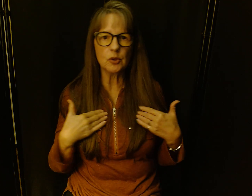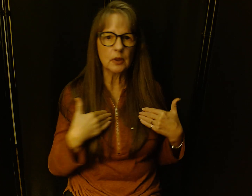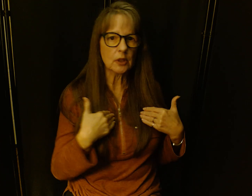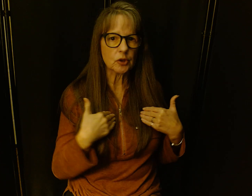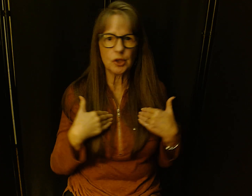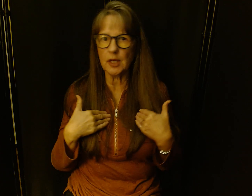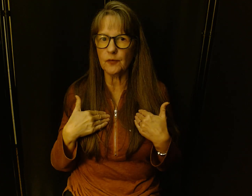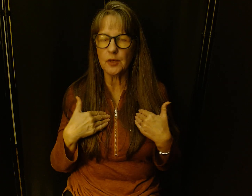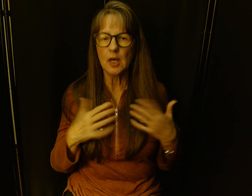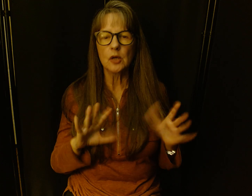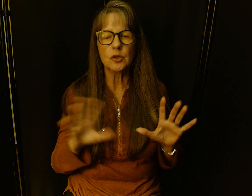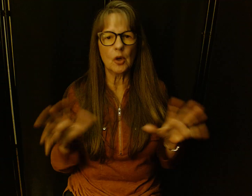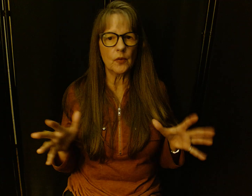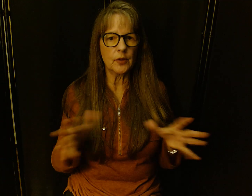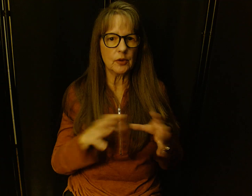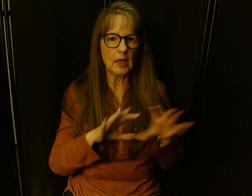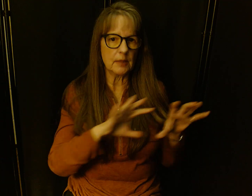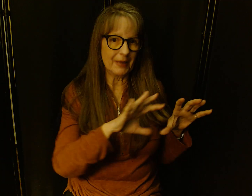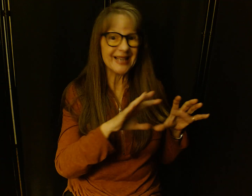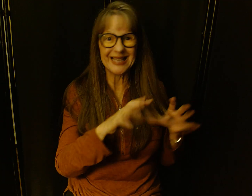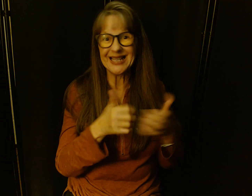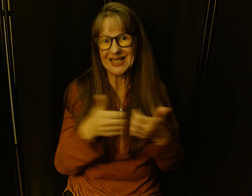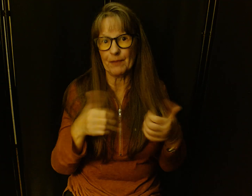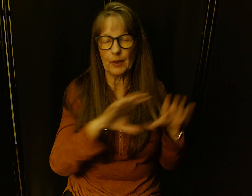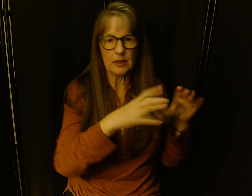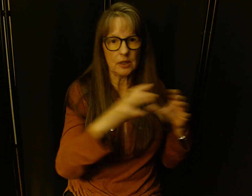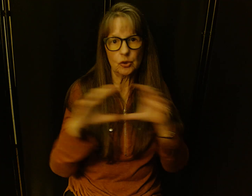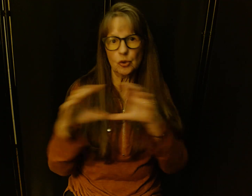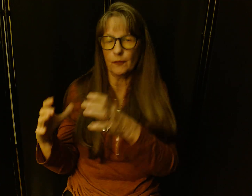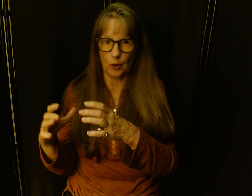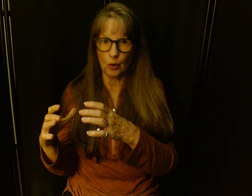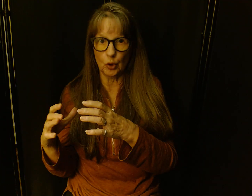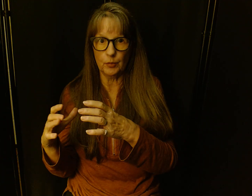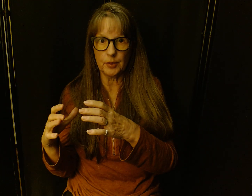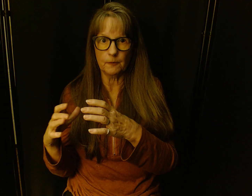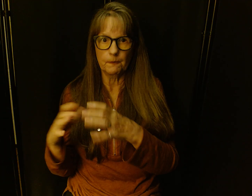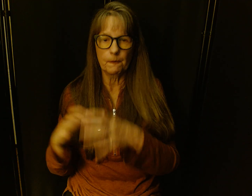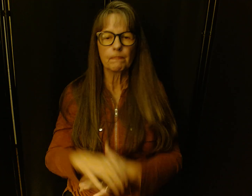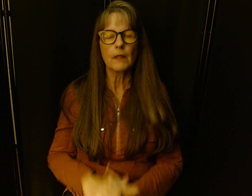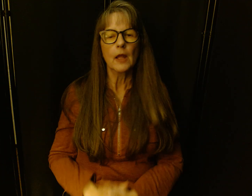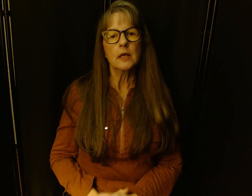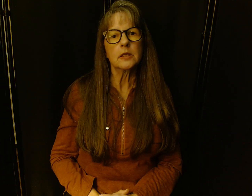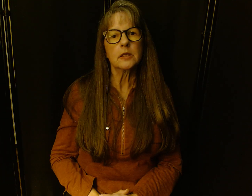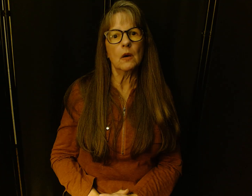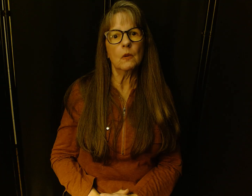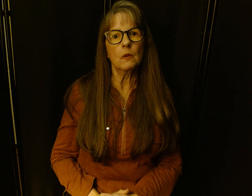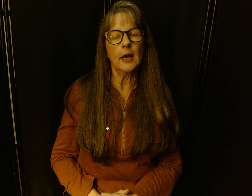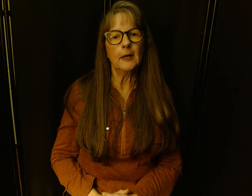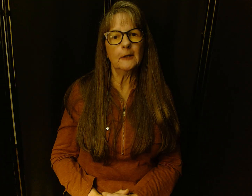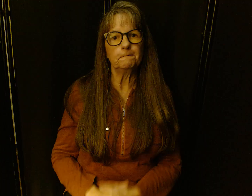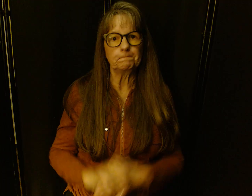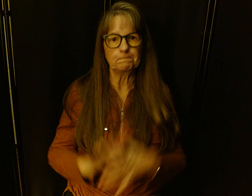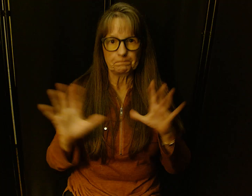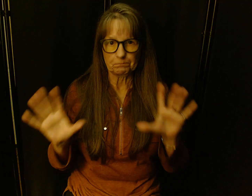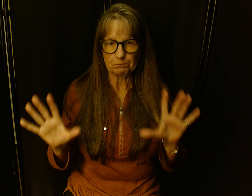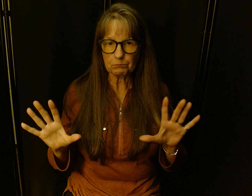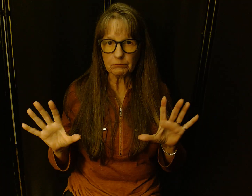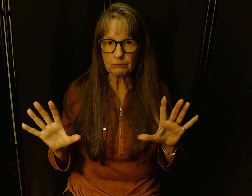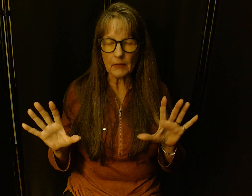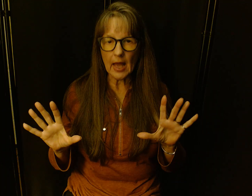little shift, because it is separate. It's in two different groups. So I would